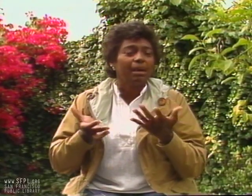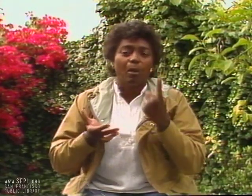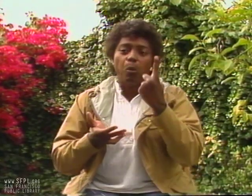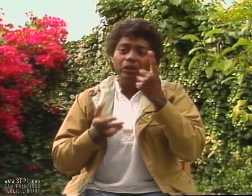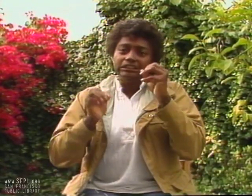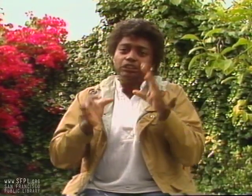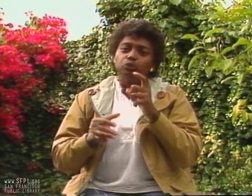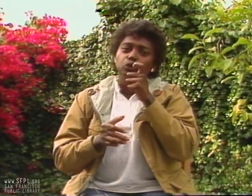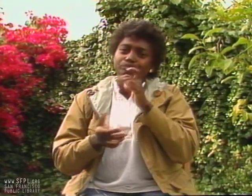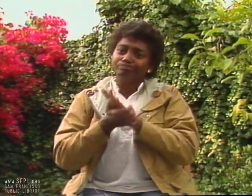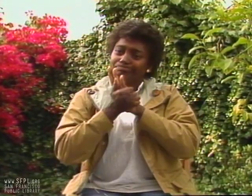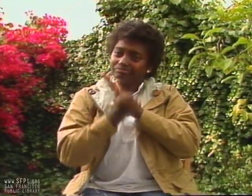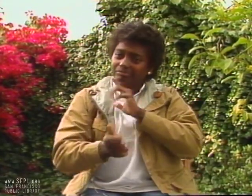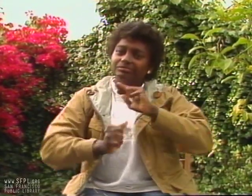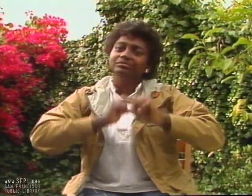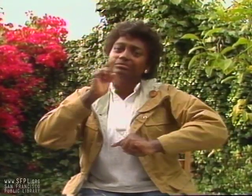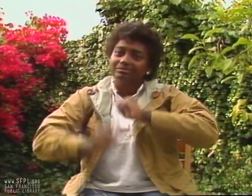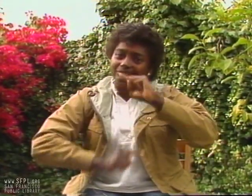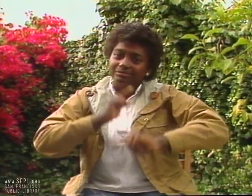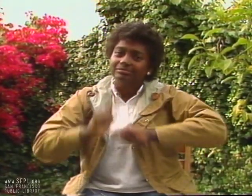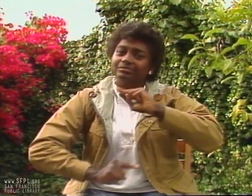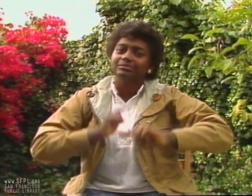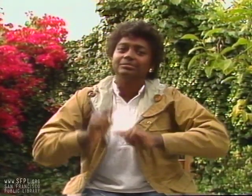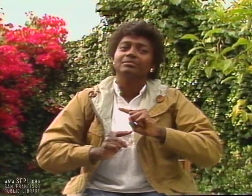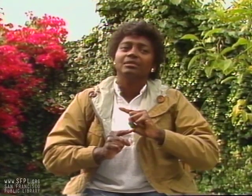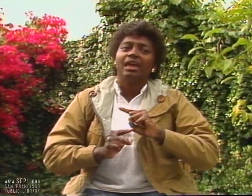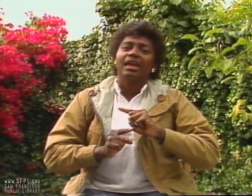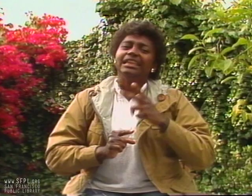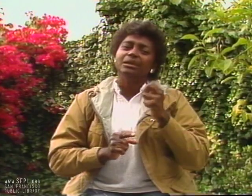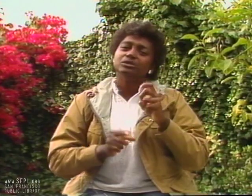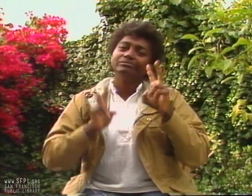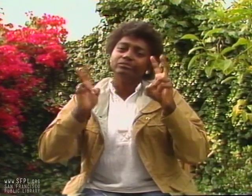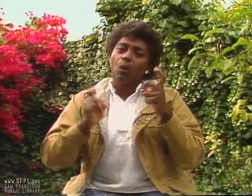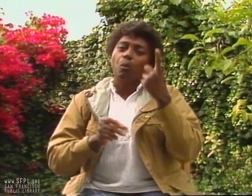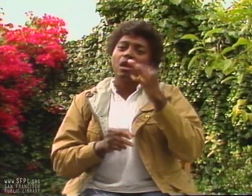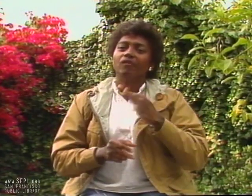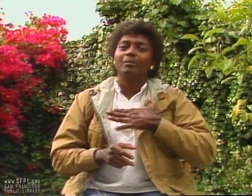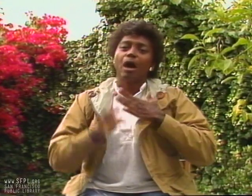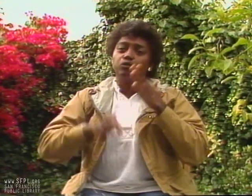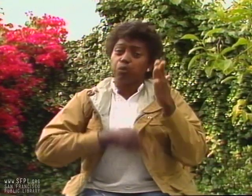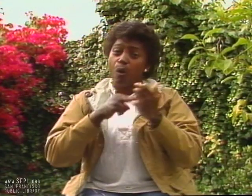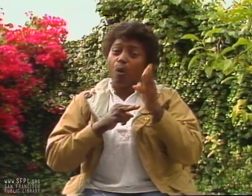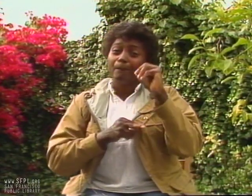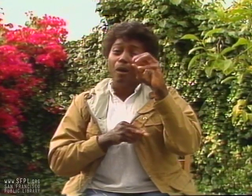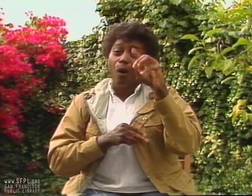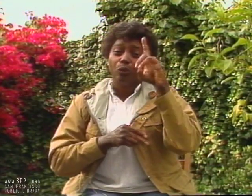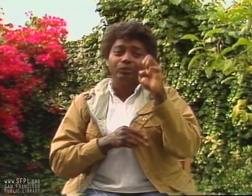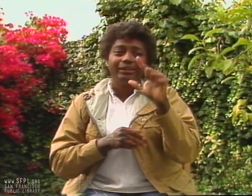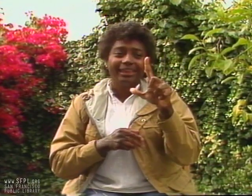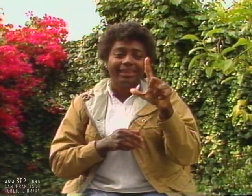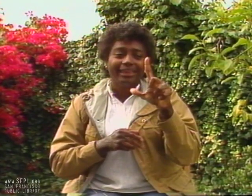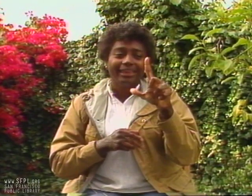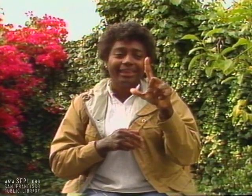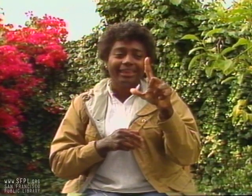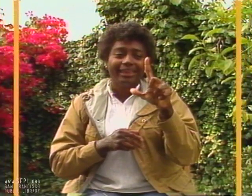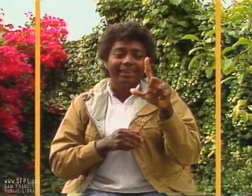only one teacher who was any good at sign language. He was one of my, quote, role models.